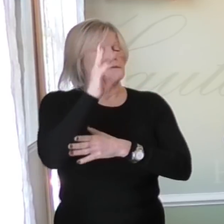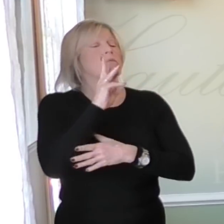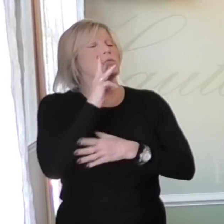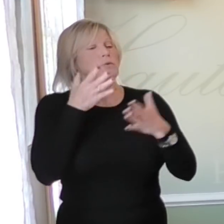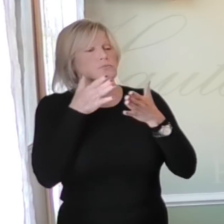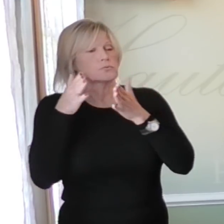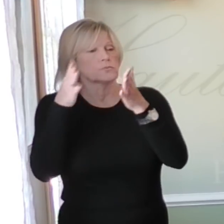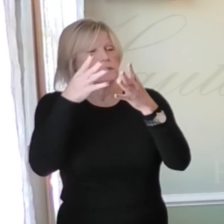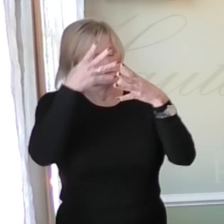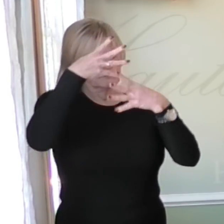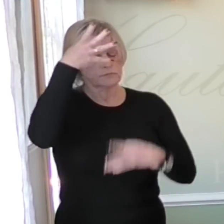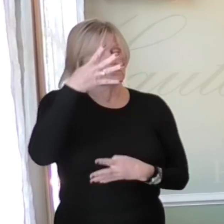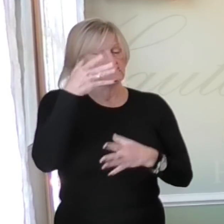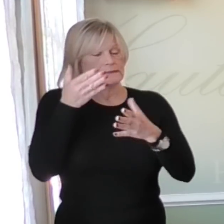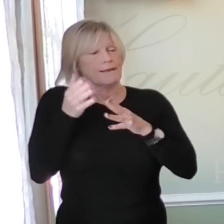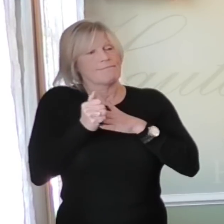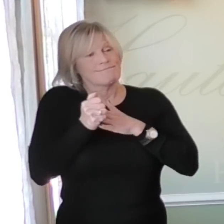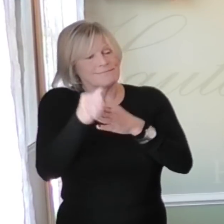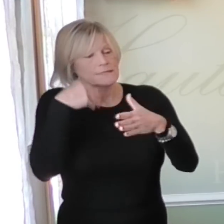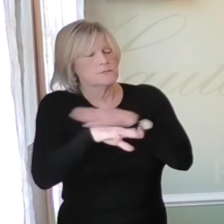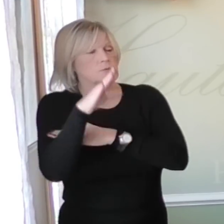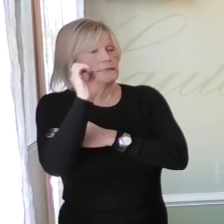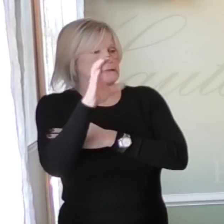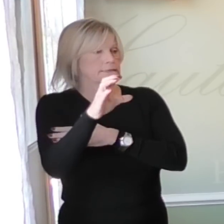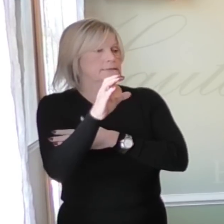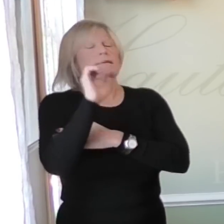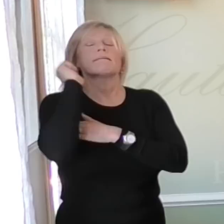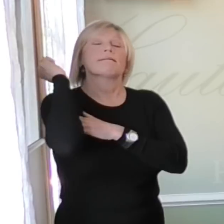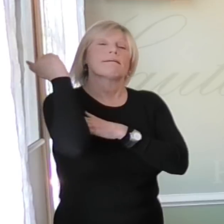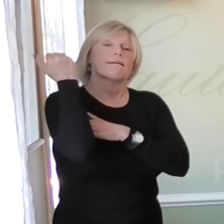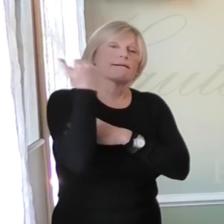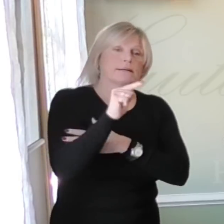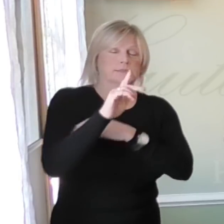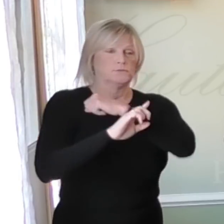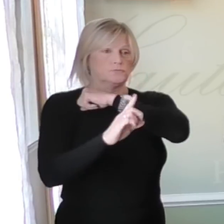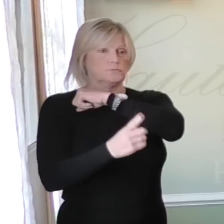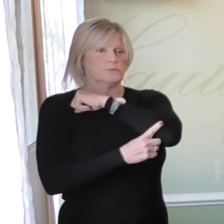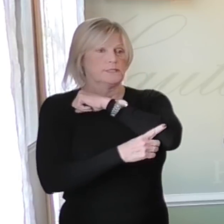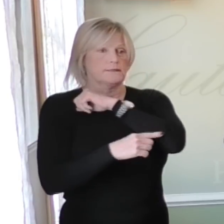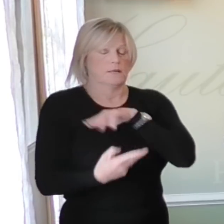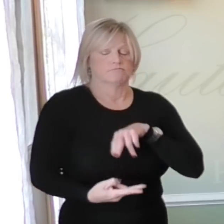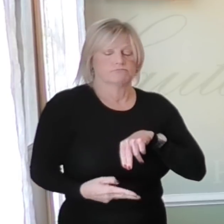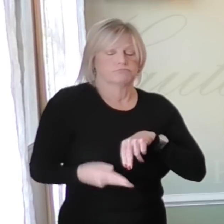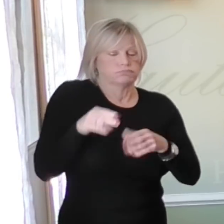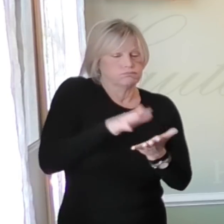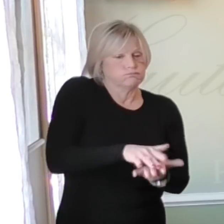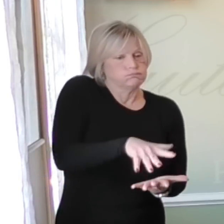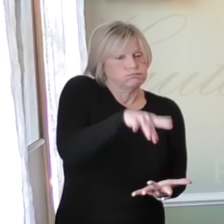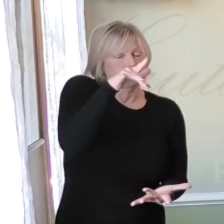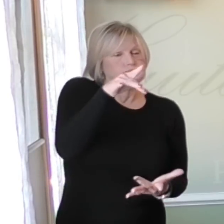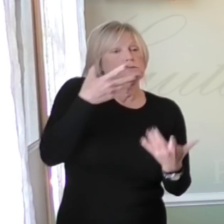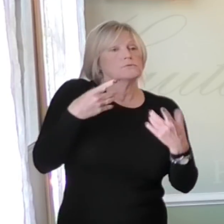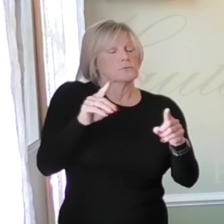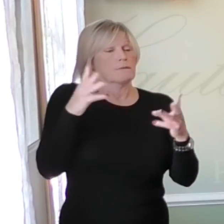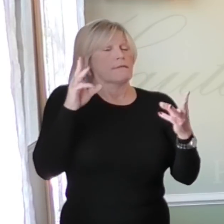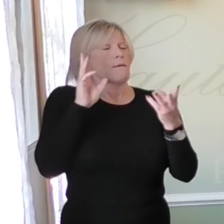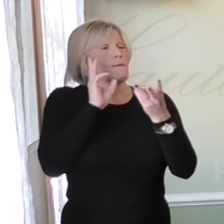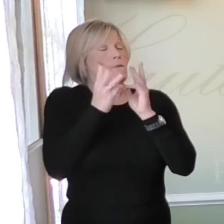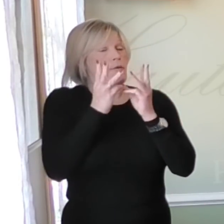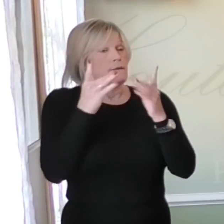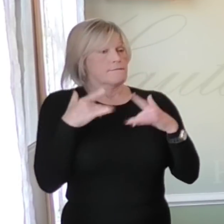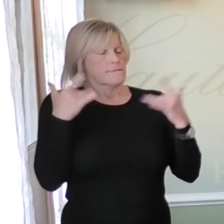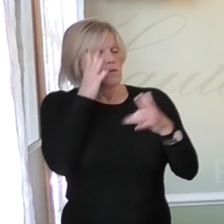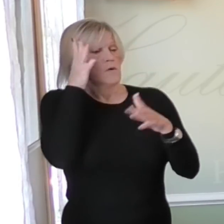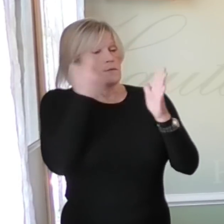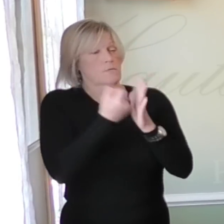waterways that lead into Ellicott City, and any debris that accumulated during the weather event will be removed